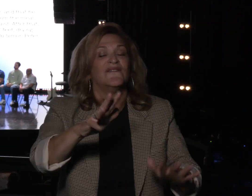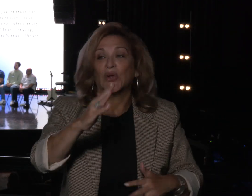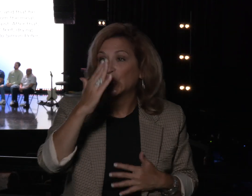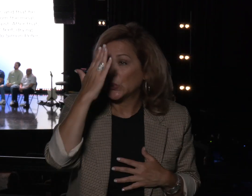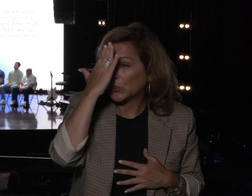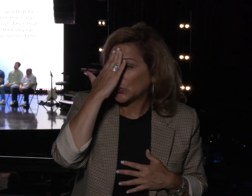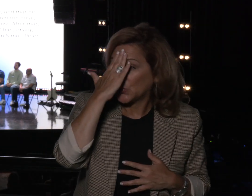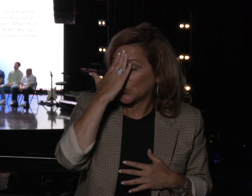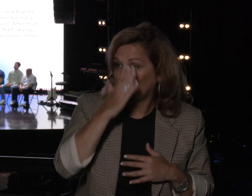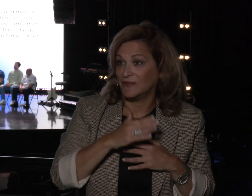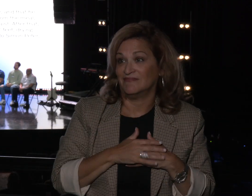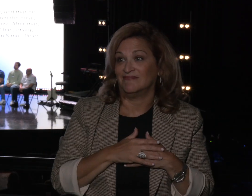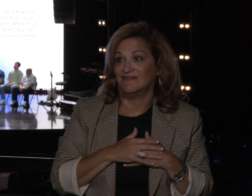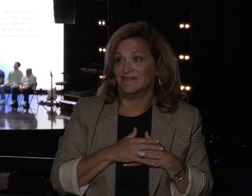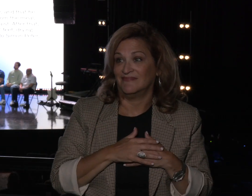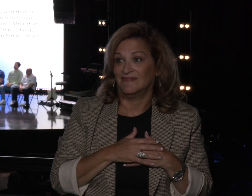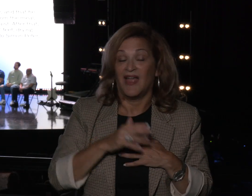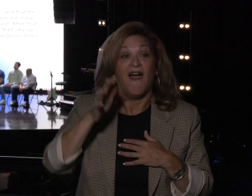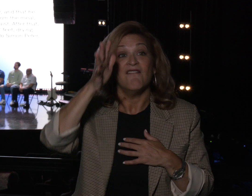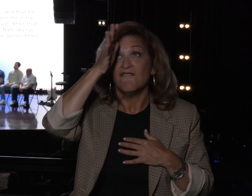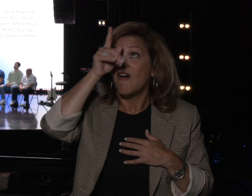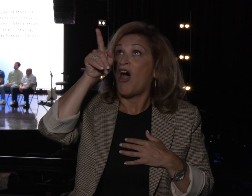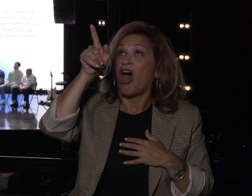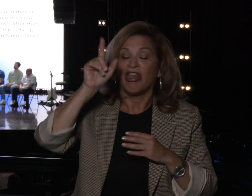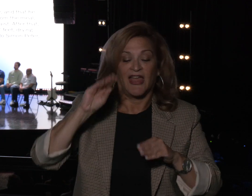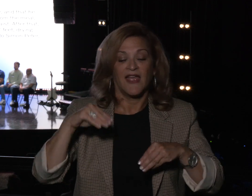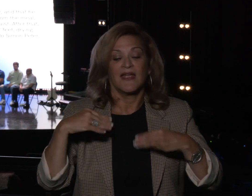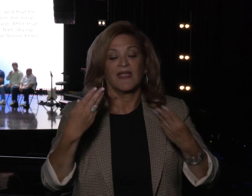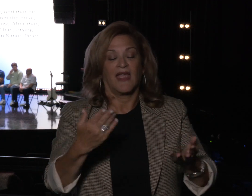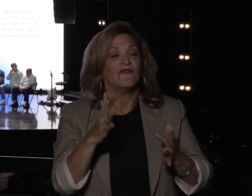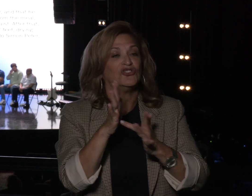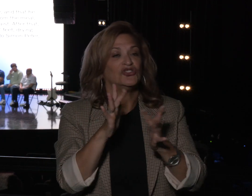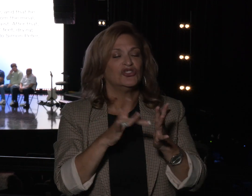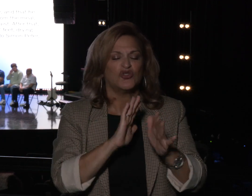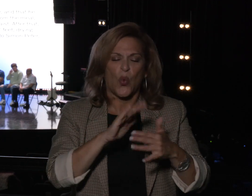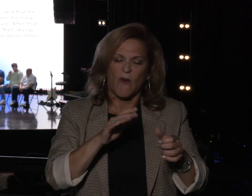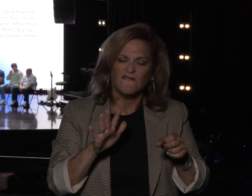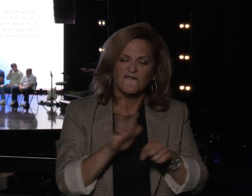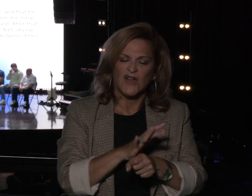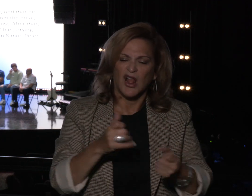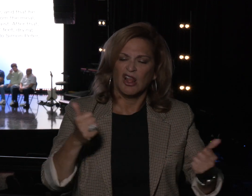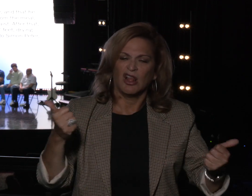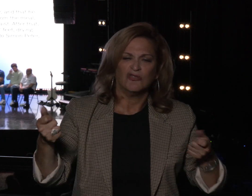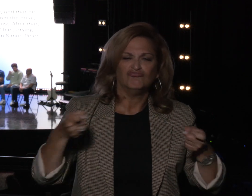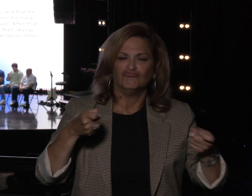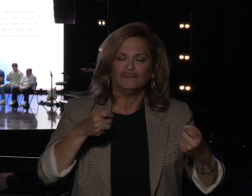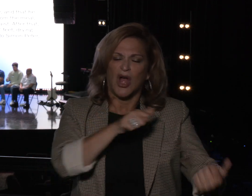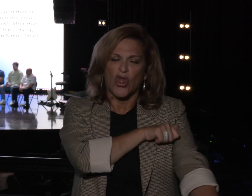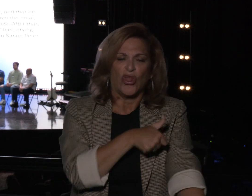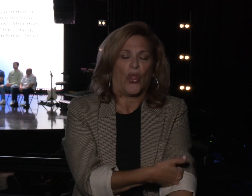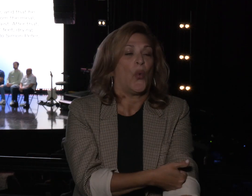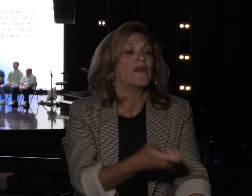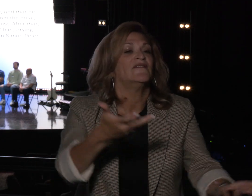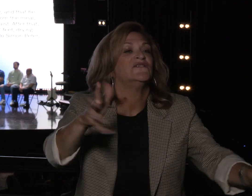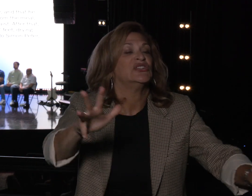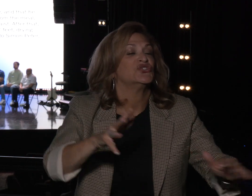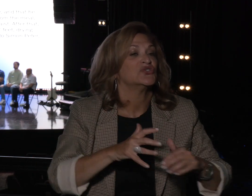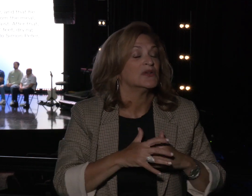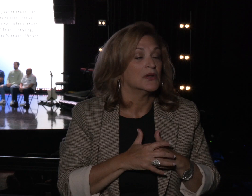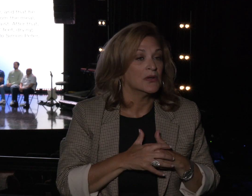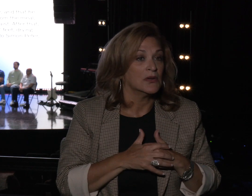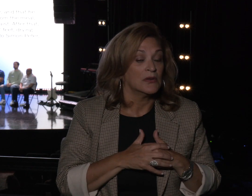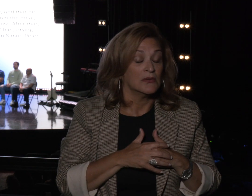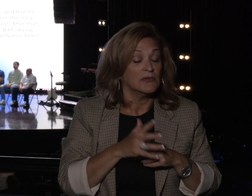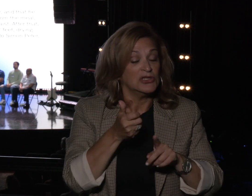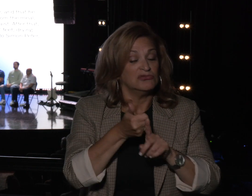that the Father had put all things under his power. Jesus knew. Jesus also knew that he had come from God and was returning